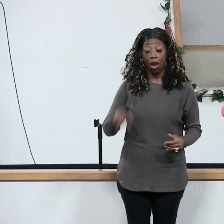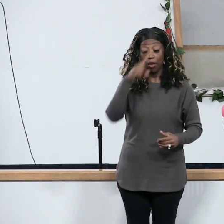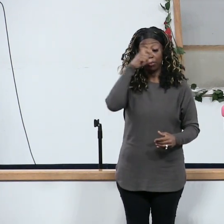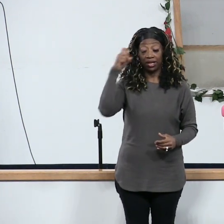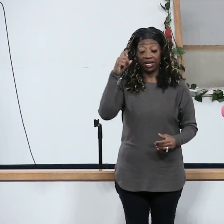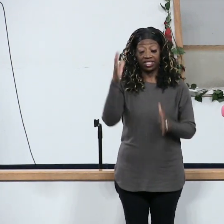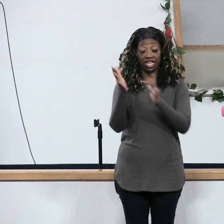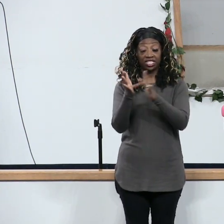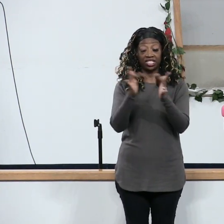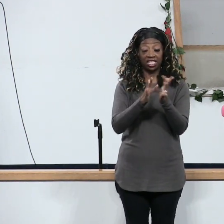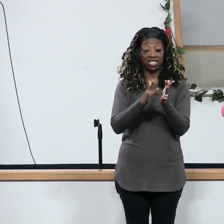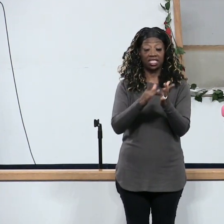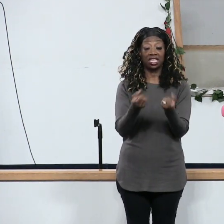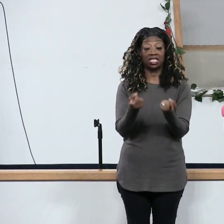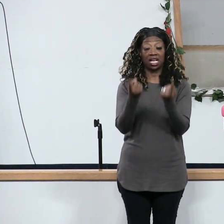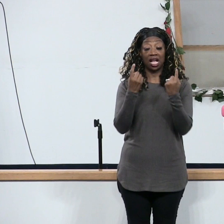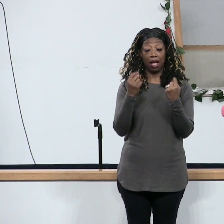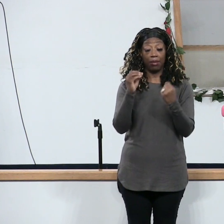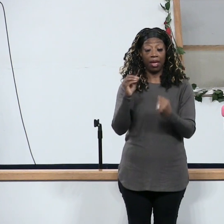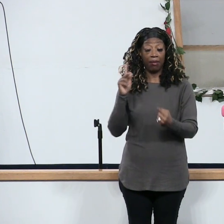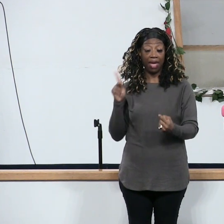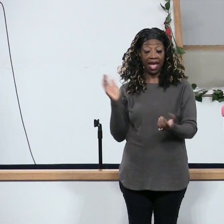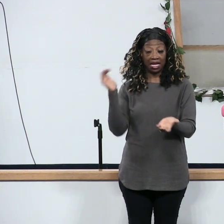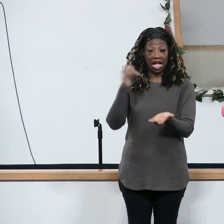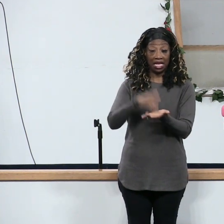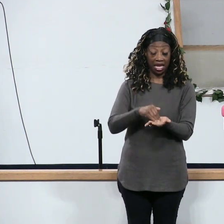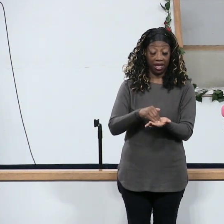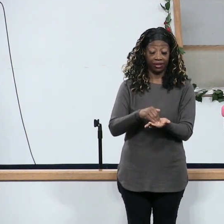back again.